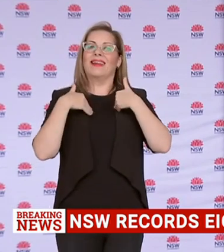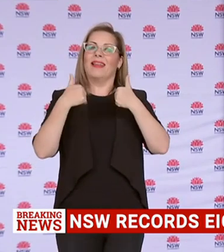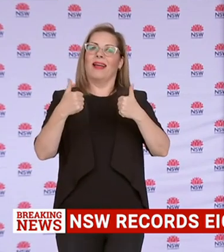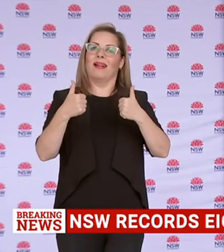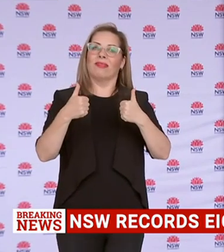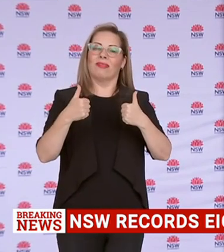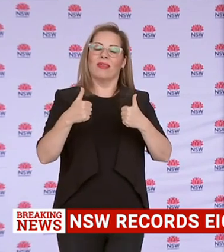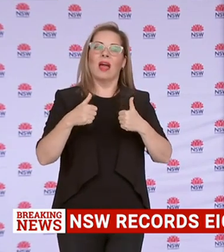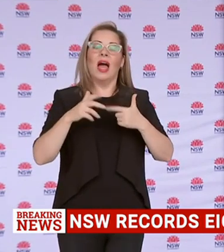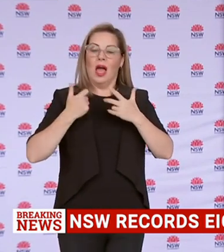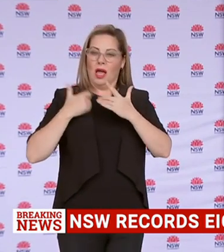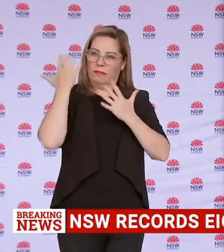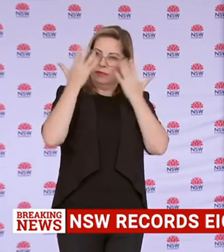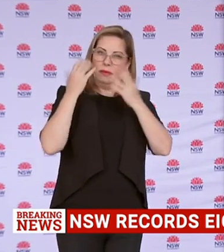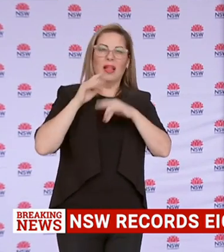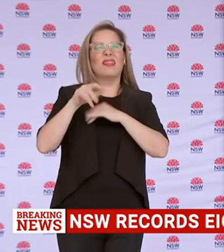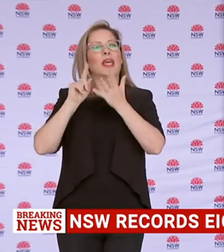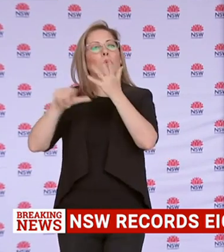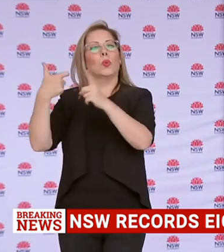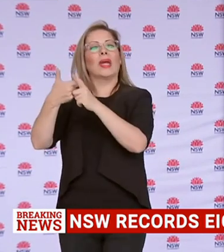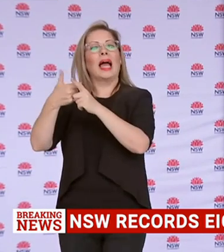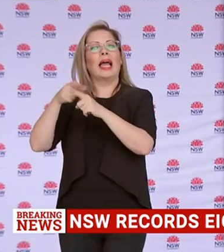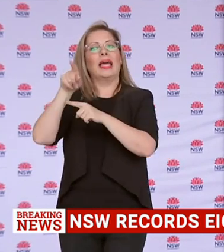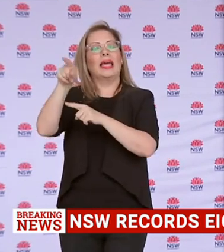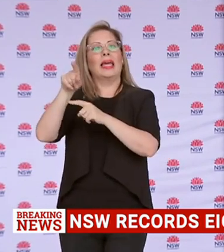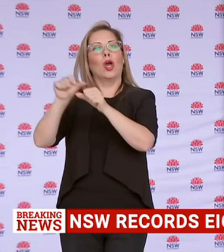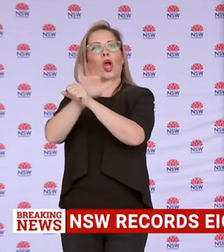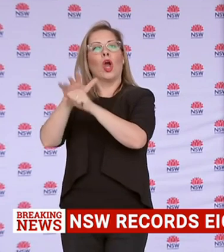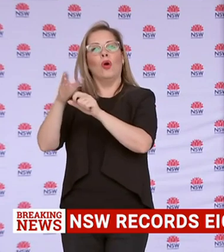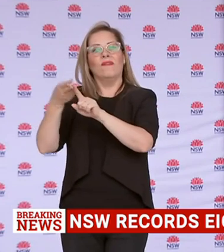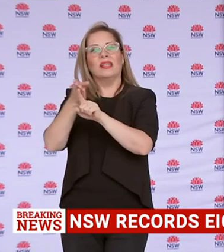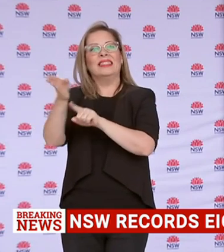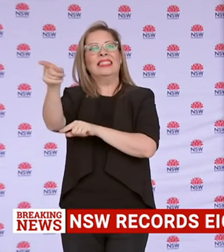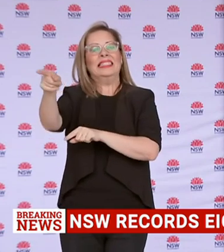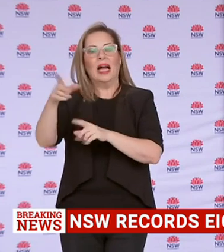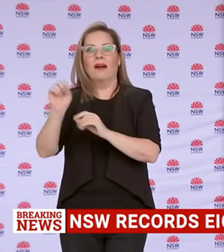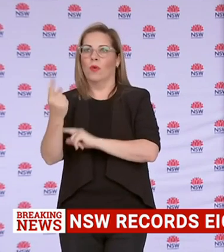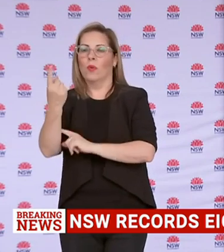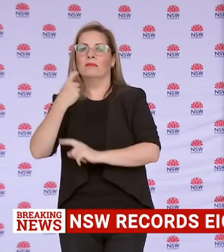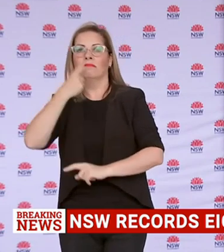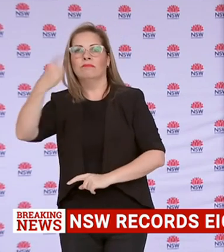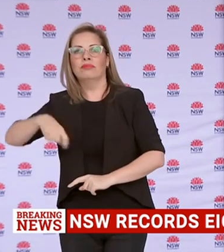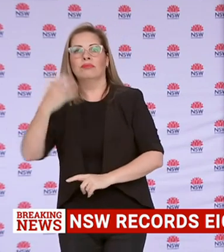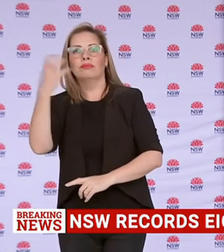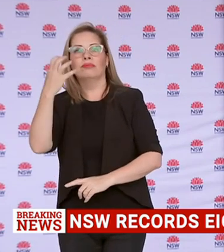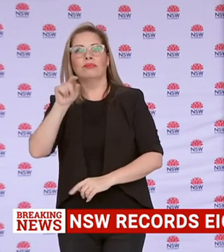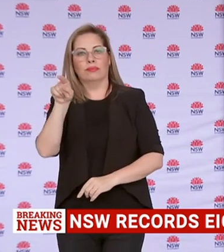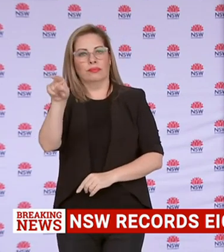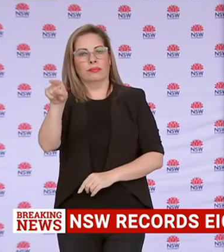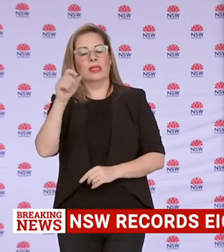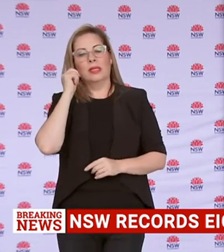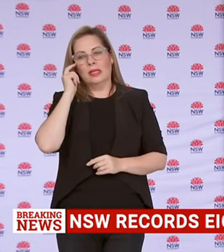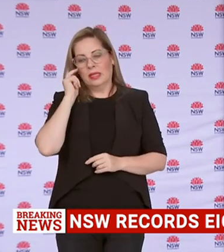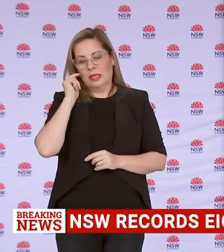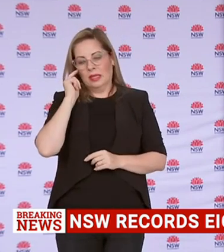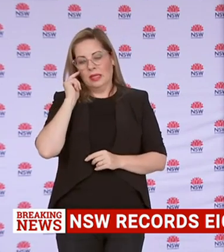UK strain. Obviously, we need to, I suppose the advice is take a precautionary approach,